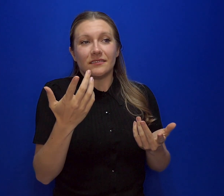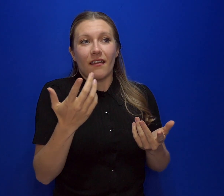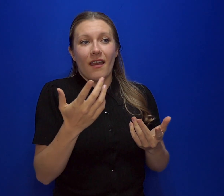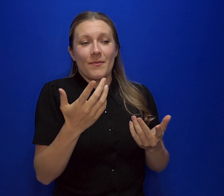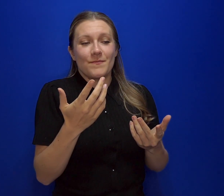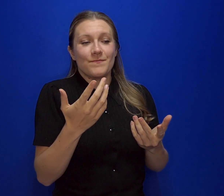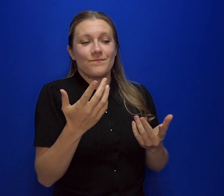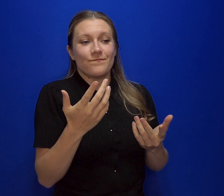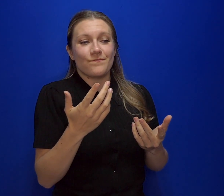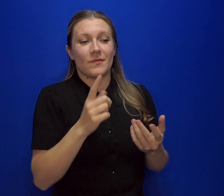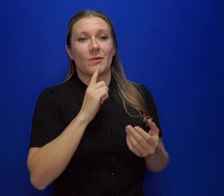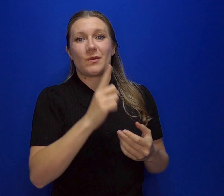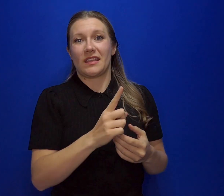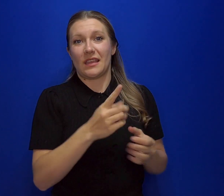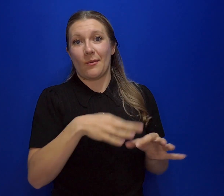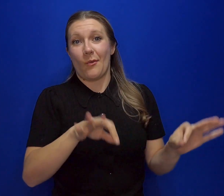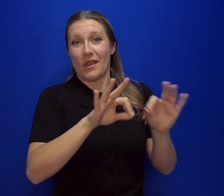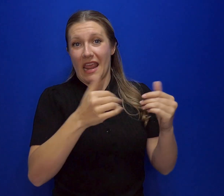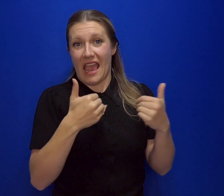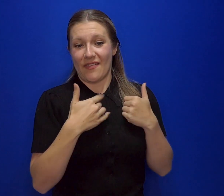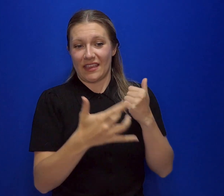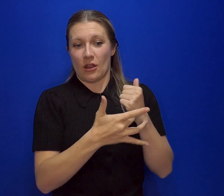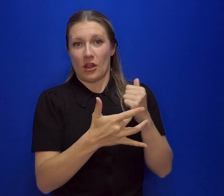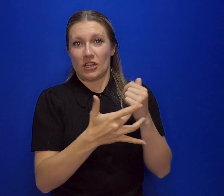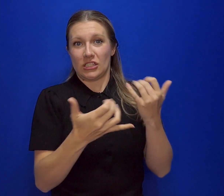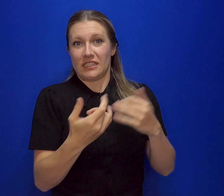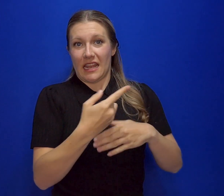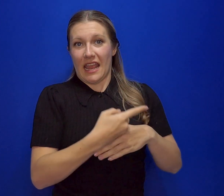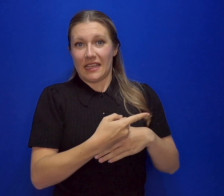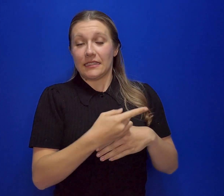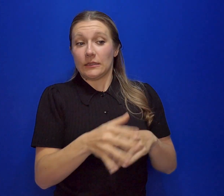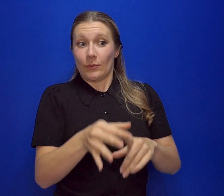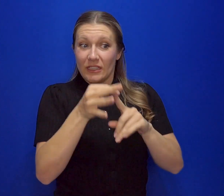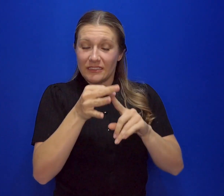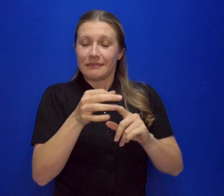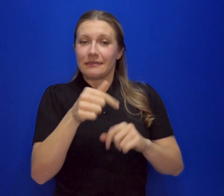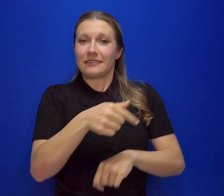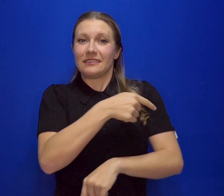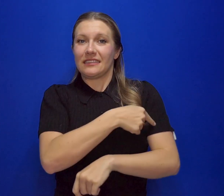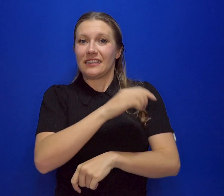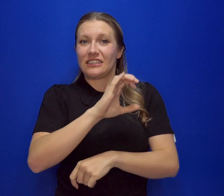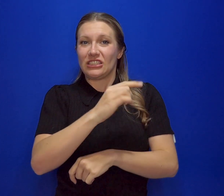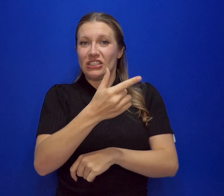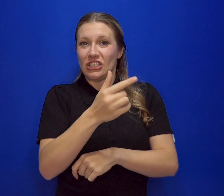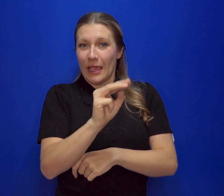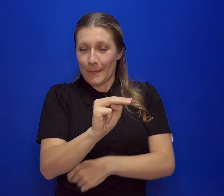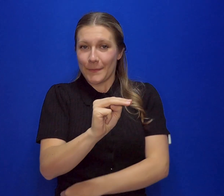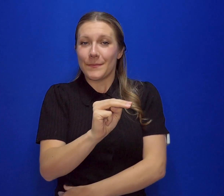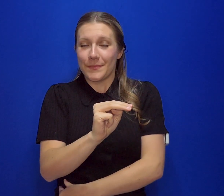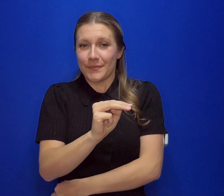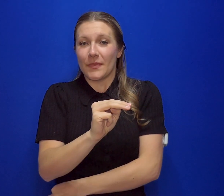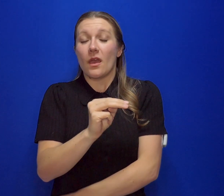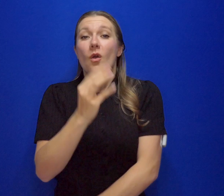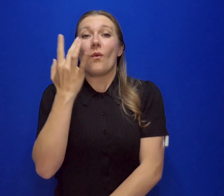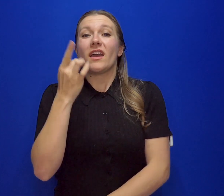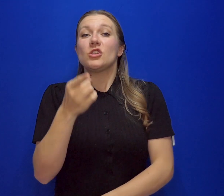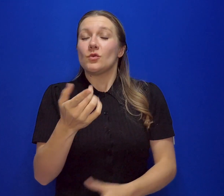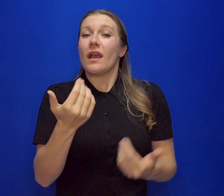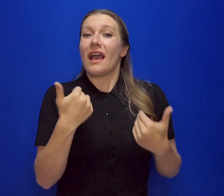of definitely having the technology, specifically the CGM technology that we have, Mhm. because you do have a little bit more visual in